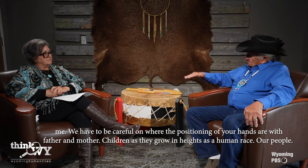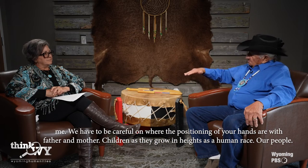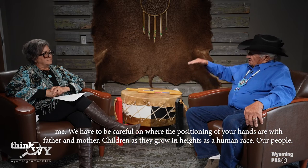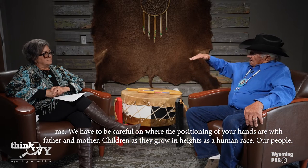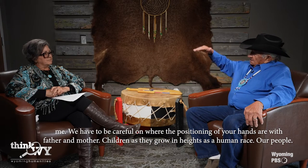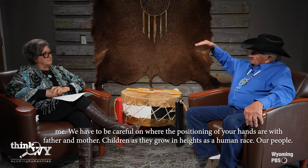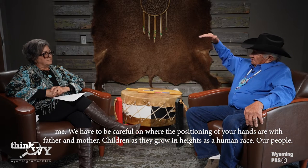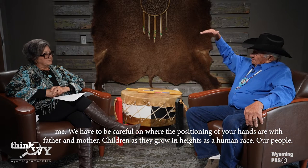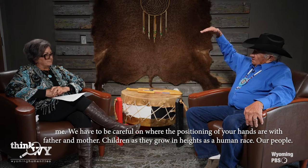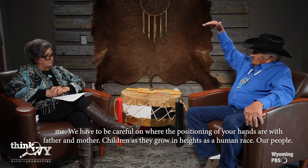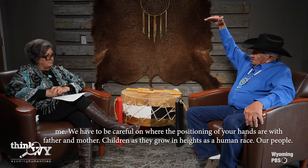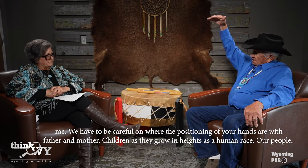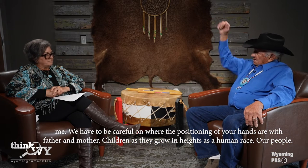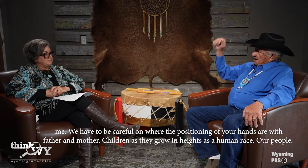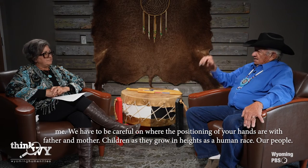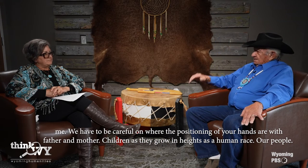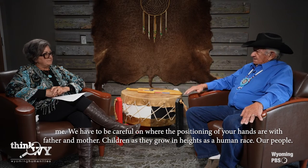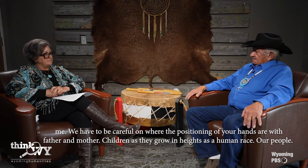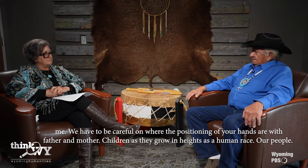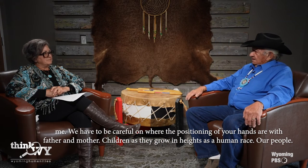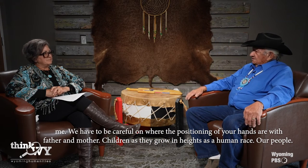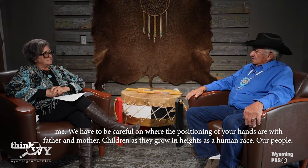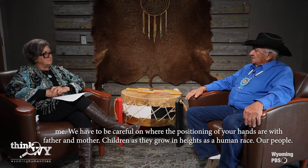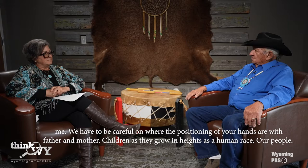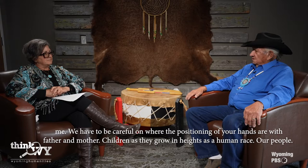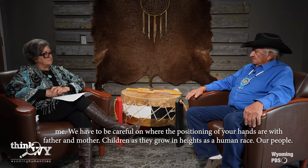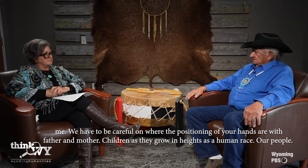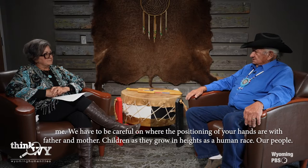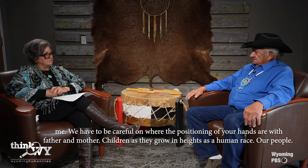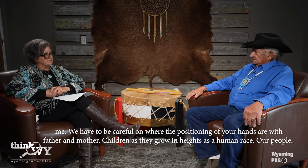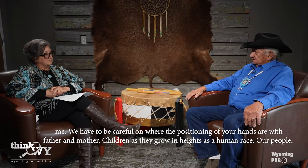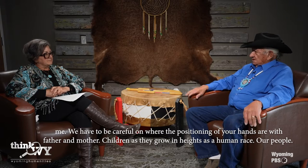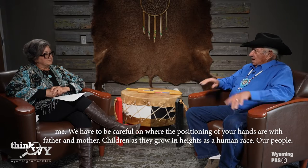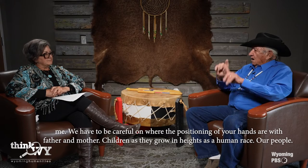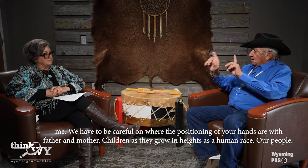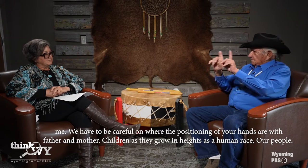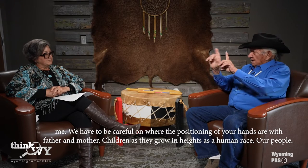children as they grow in heights, it's a human race. Our people.